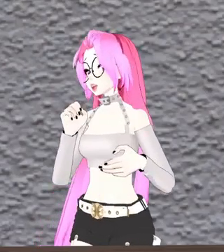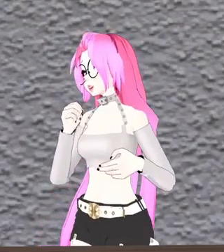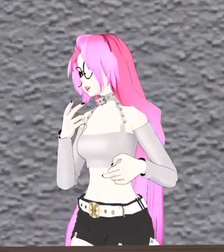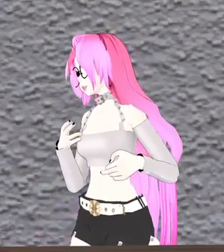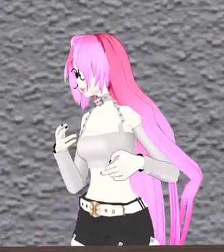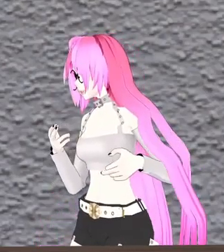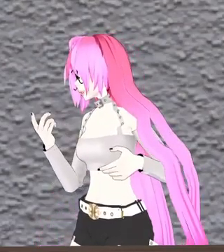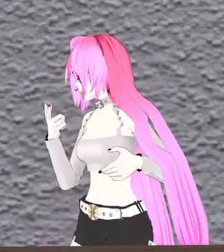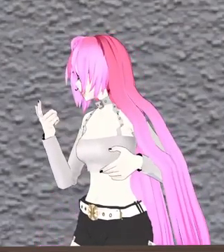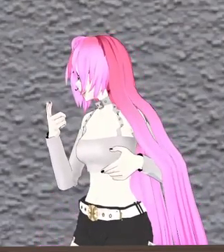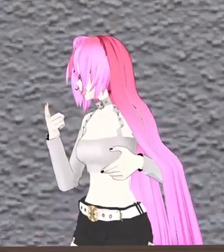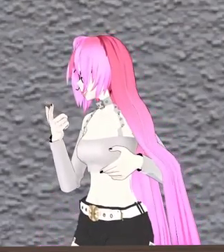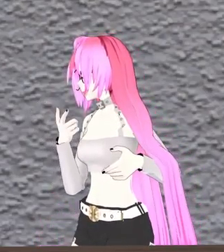Okay.